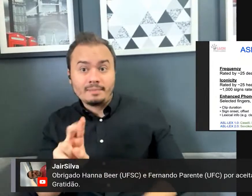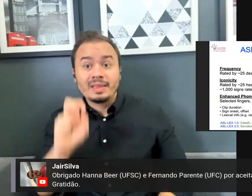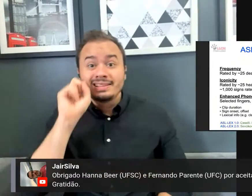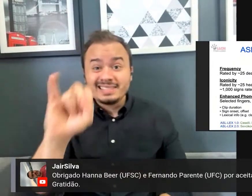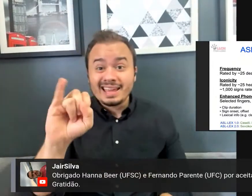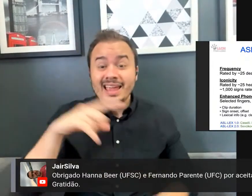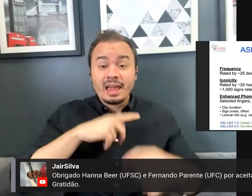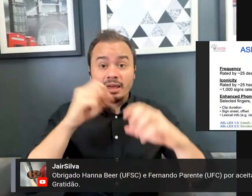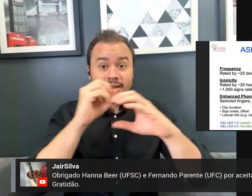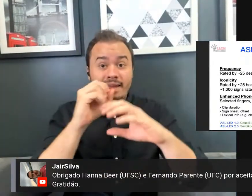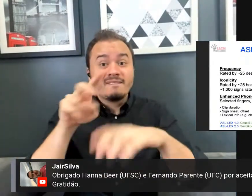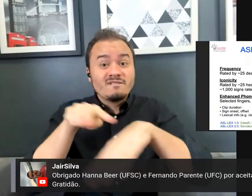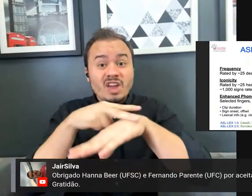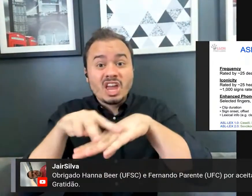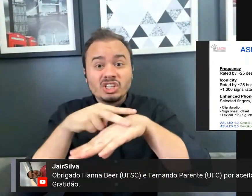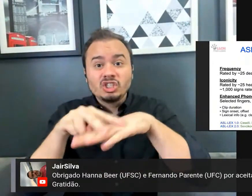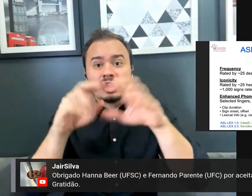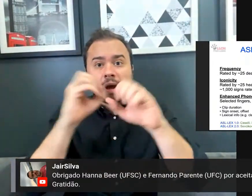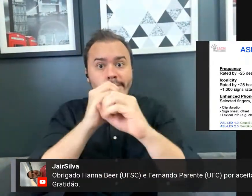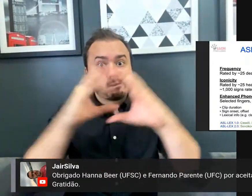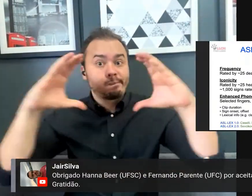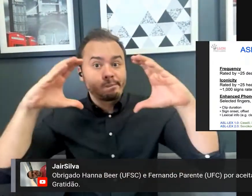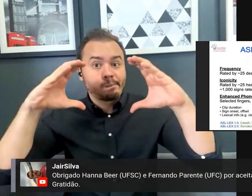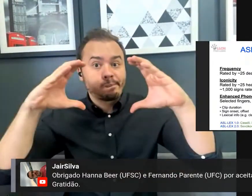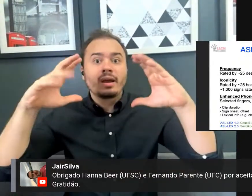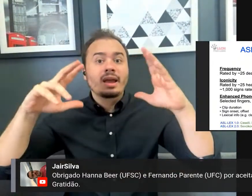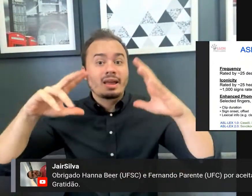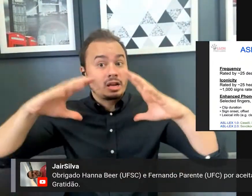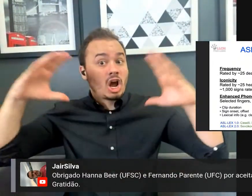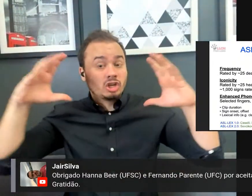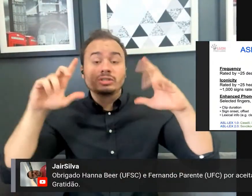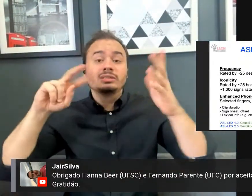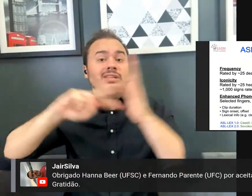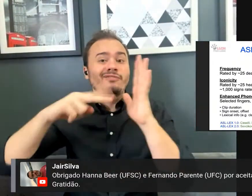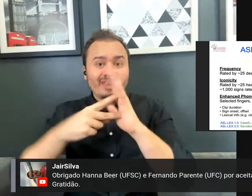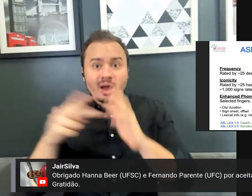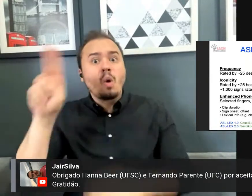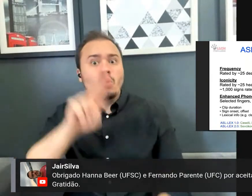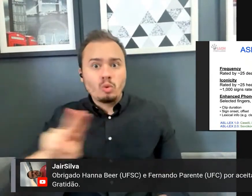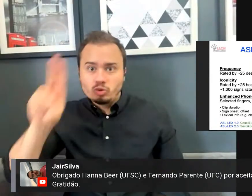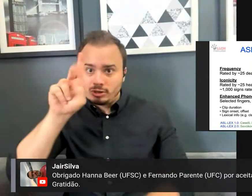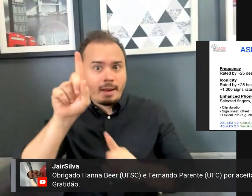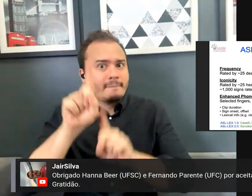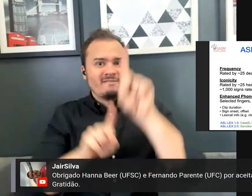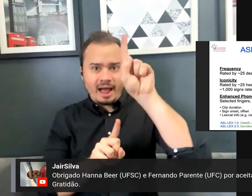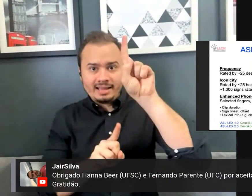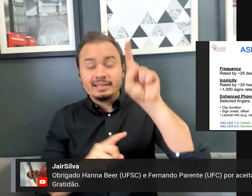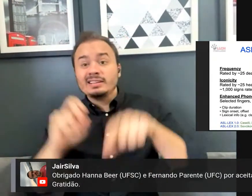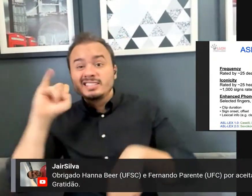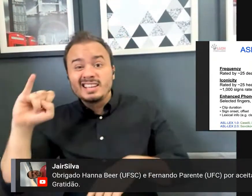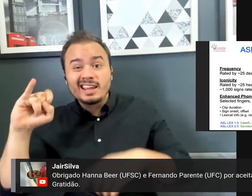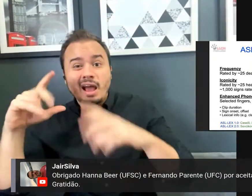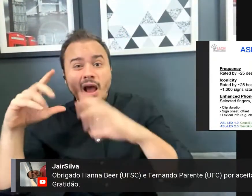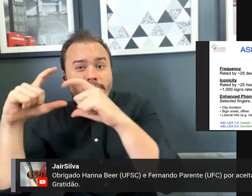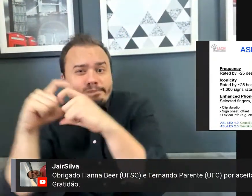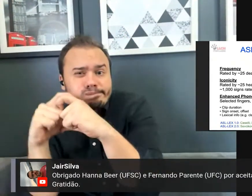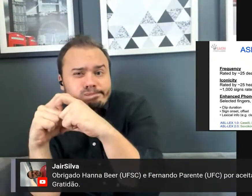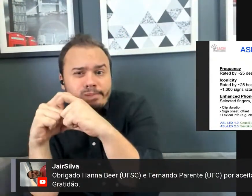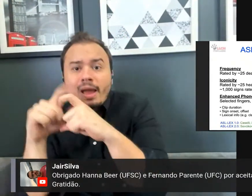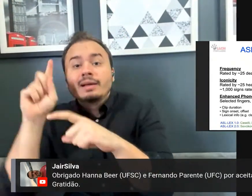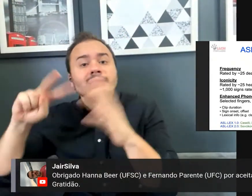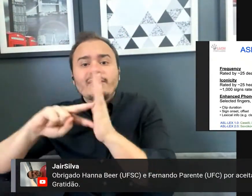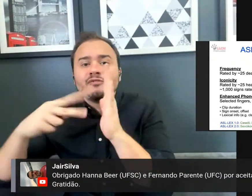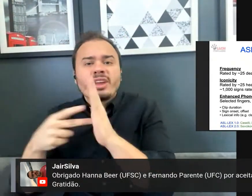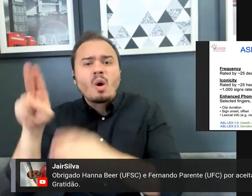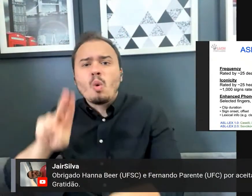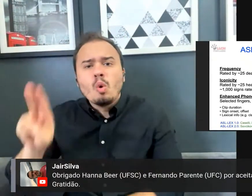for, iconicity ratings for all of these signs, all 2,700 signs, from hearing non-signers. So how much does the sign look